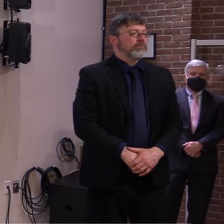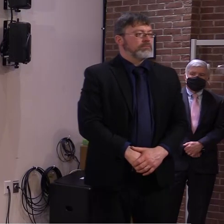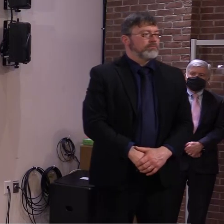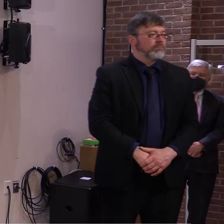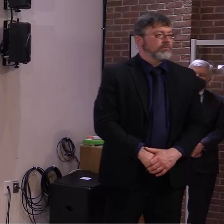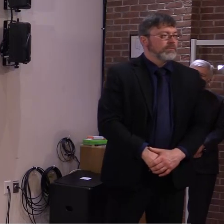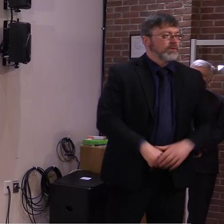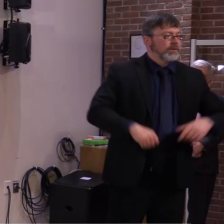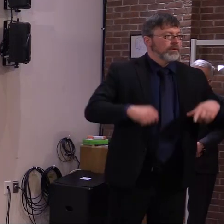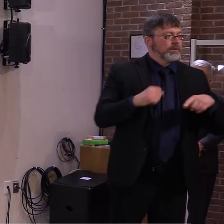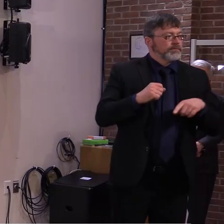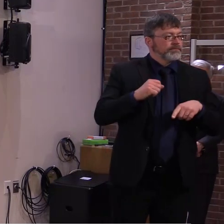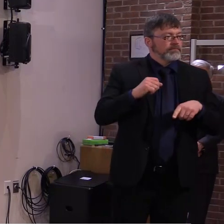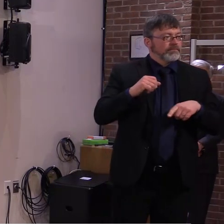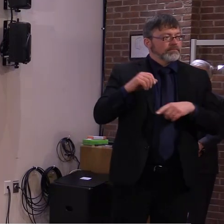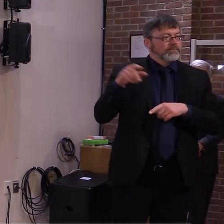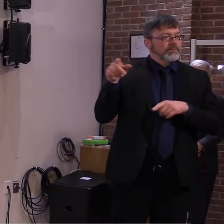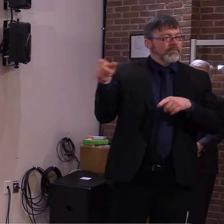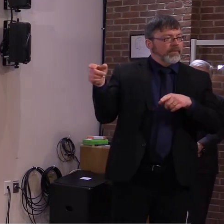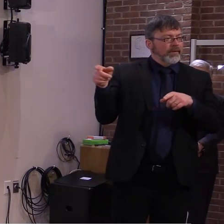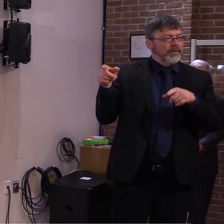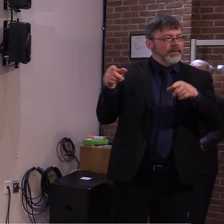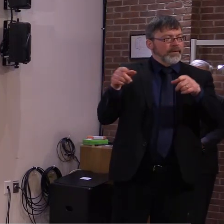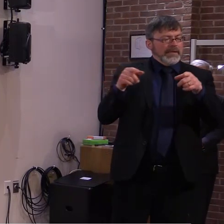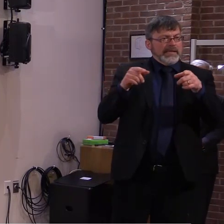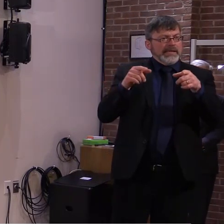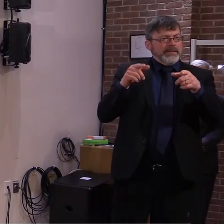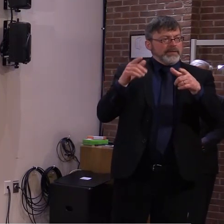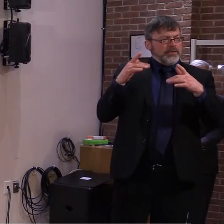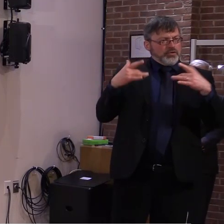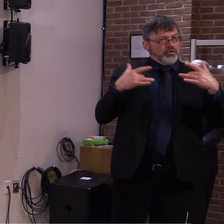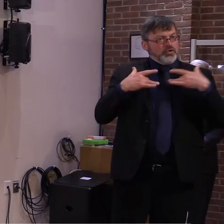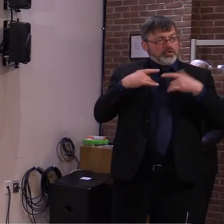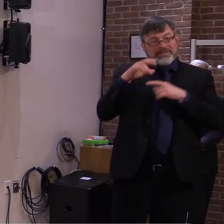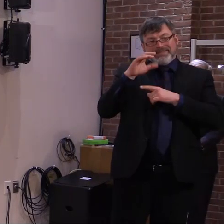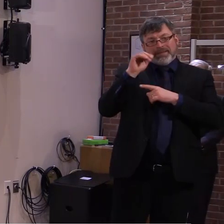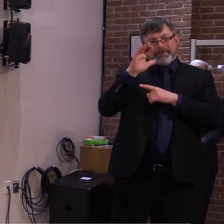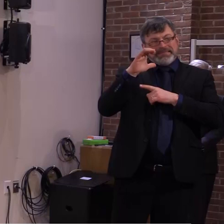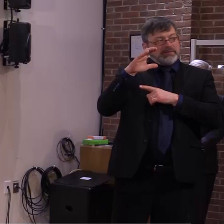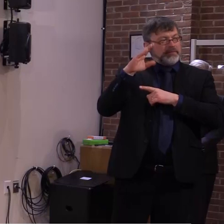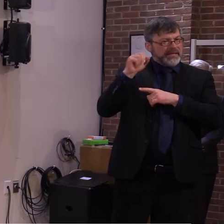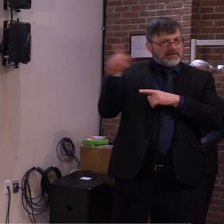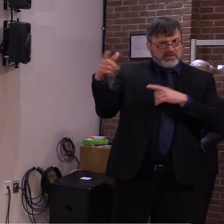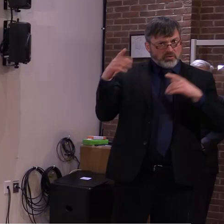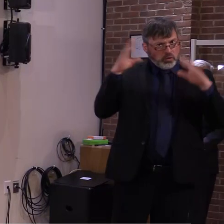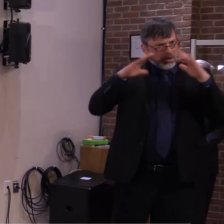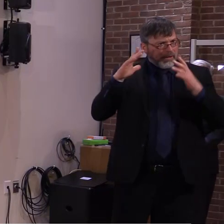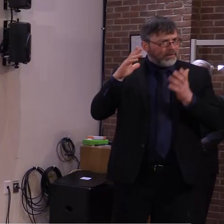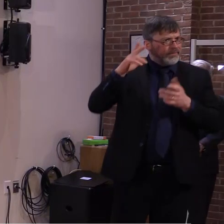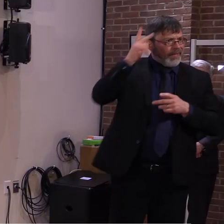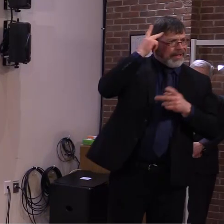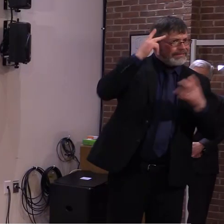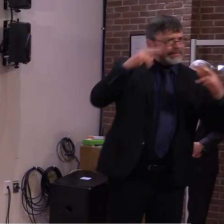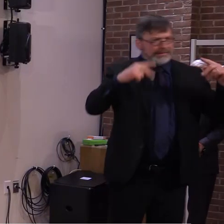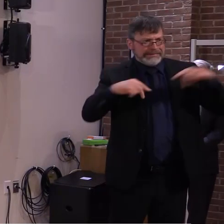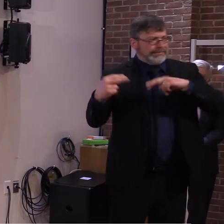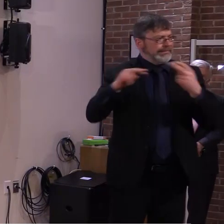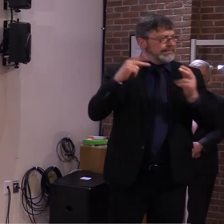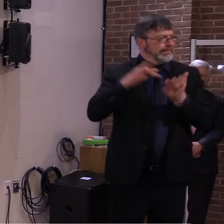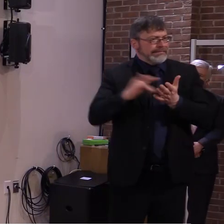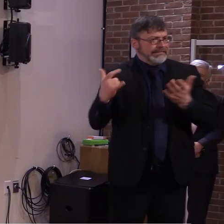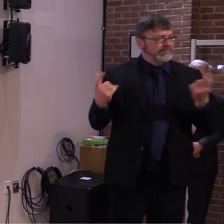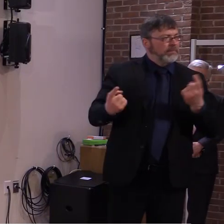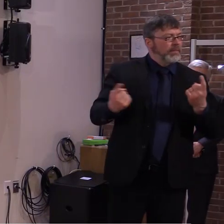Are being used. I mean, I'm not surprised that politics are being used, but no, I think we'll